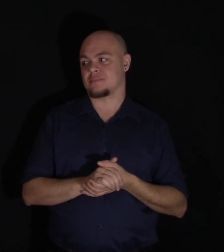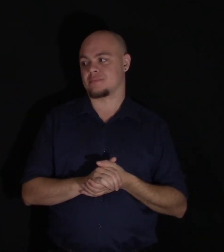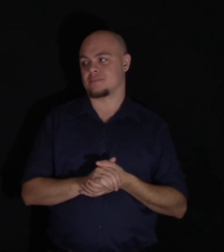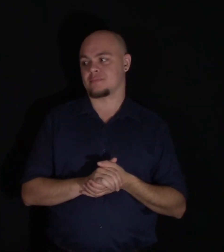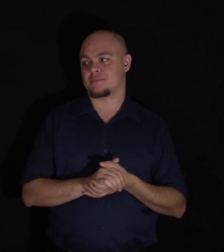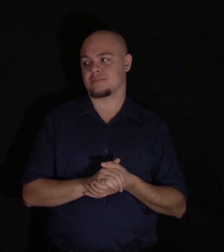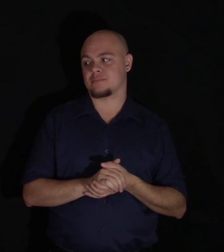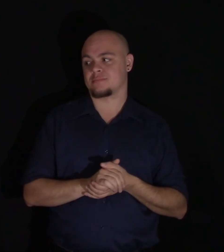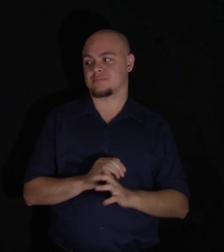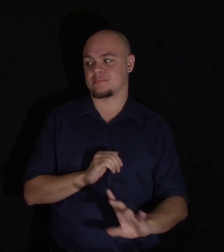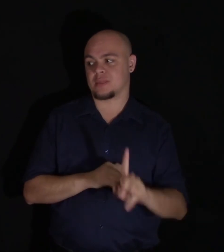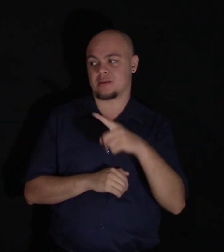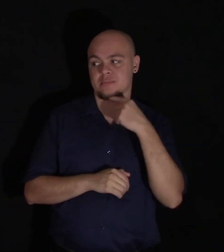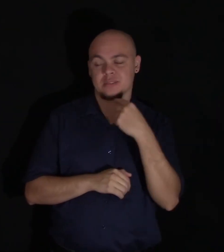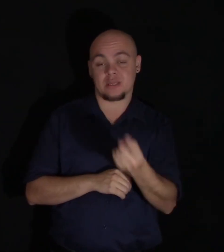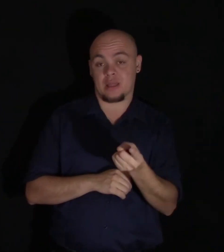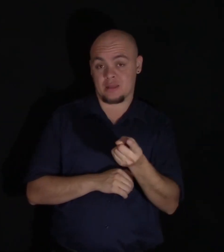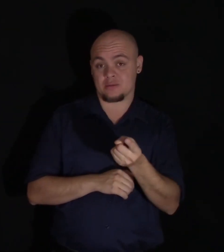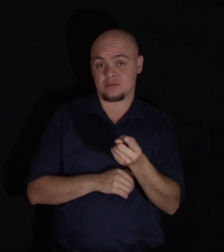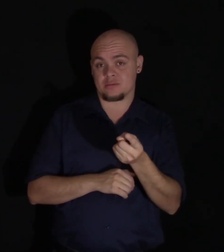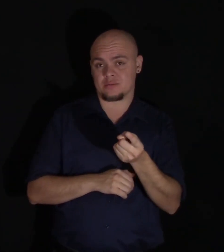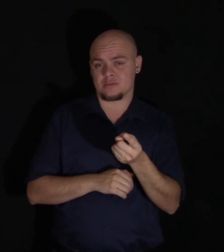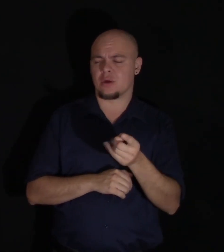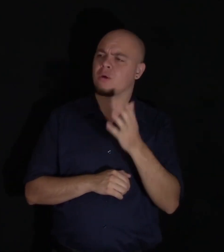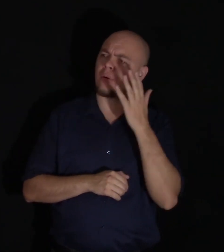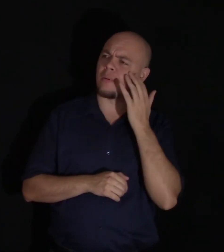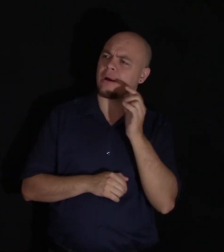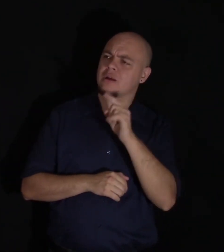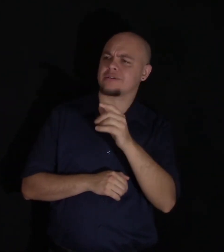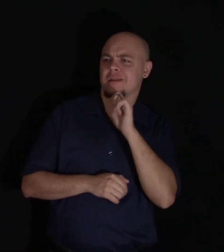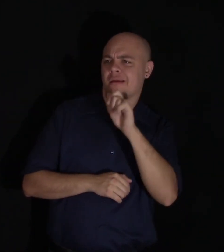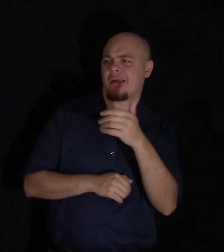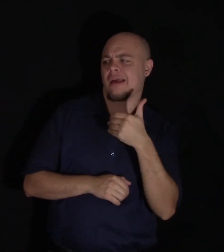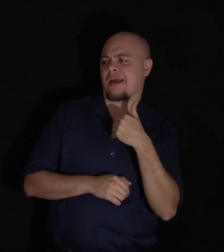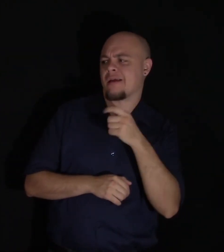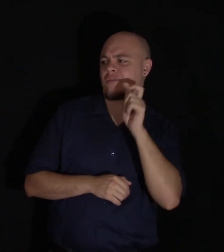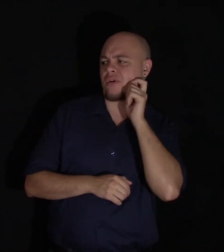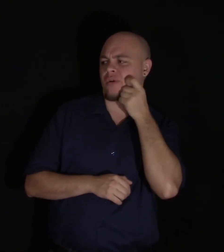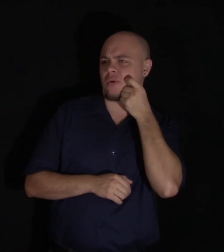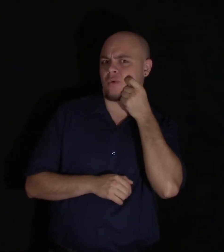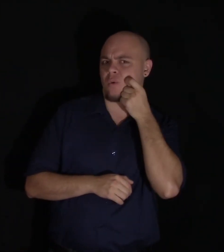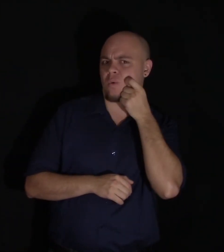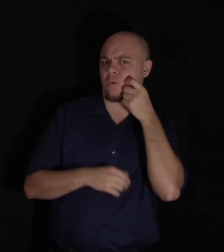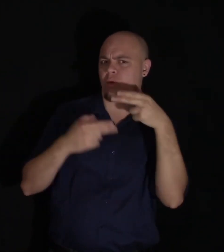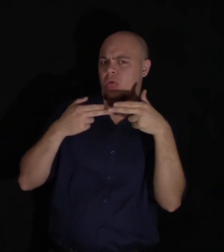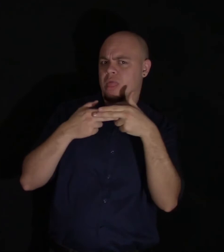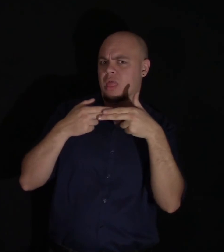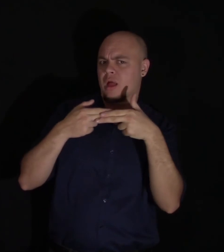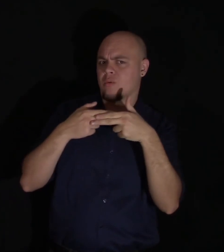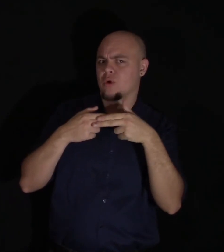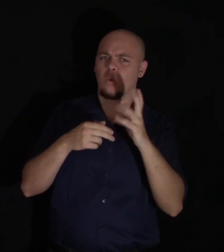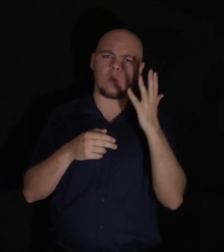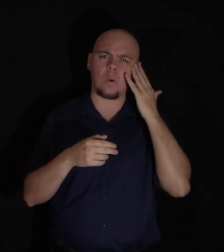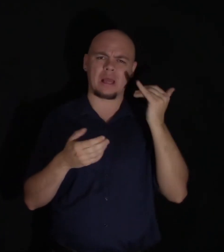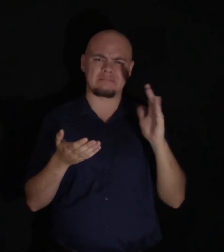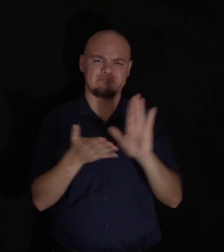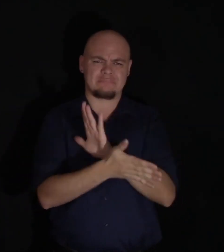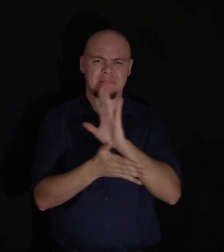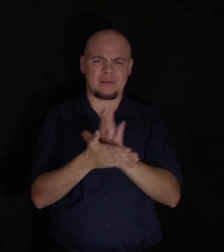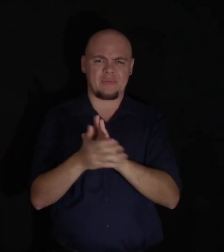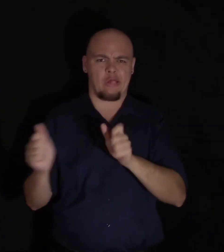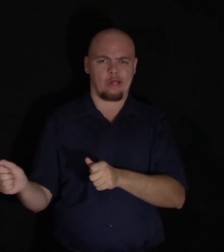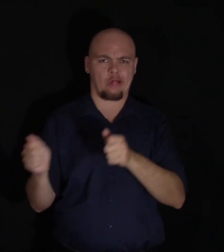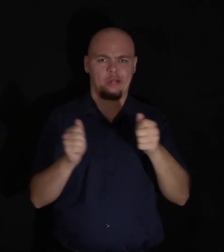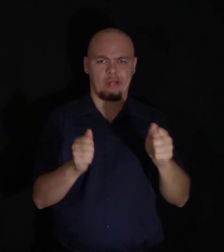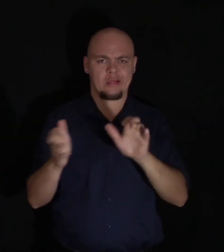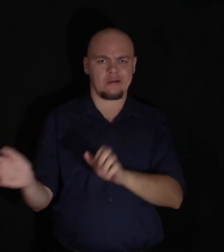I'm telling you now. You're wondering, why doesn't she have the really cool slides back here? Why does she have construction paper